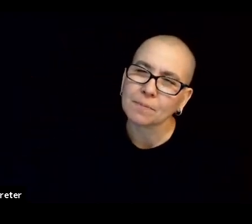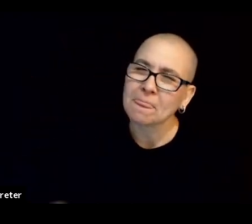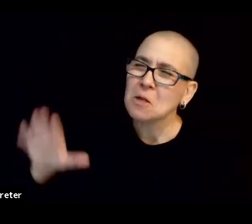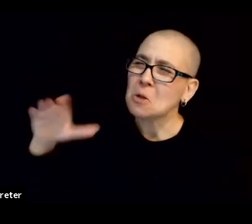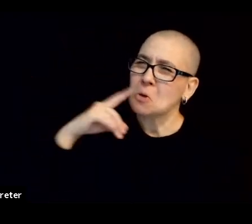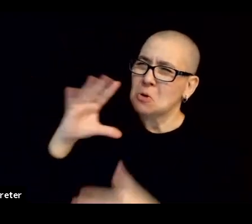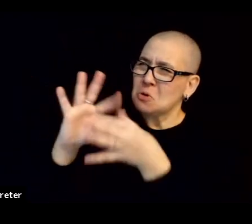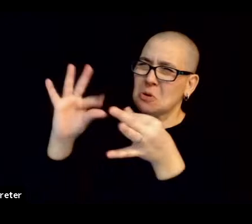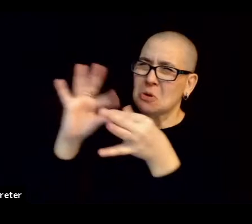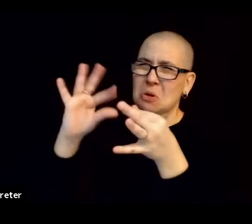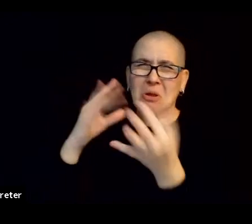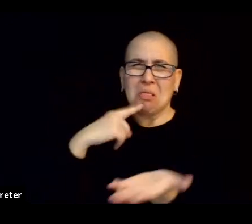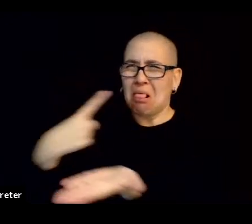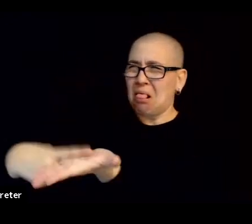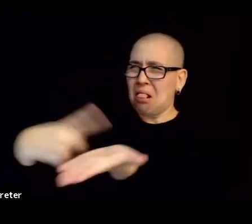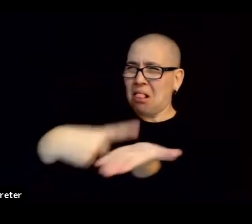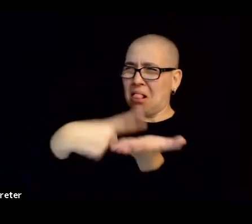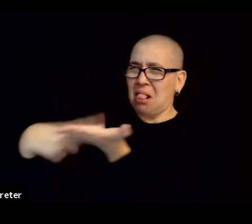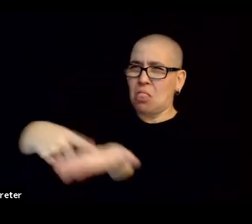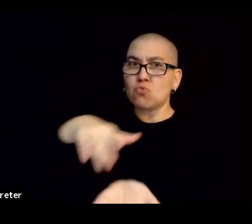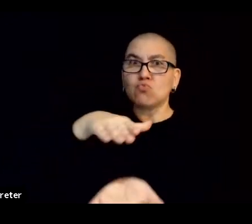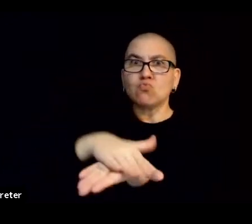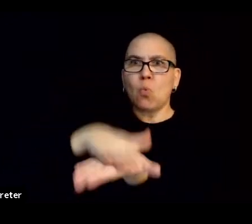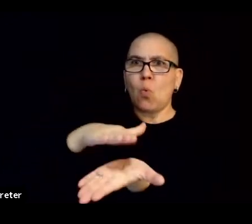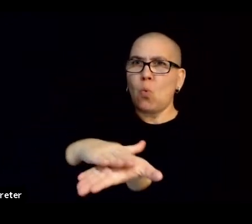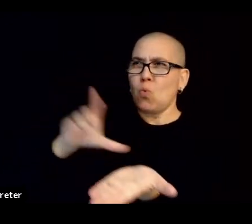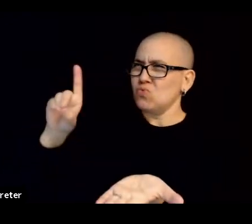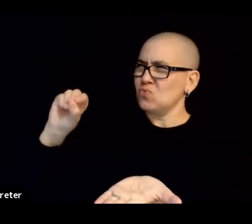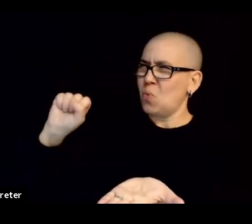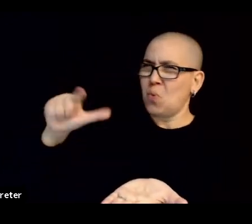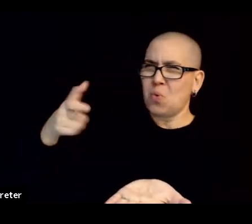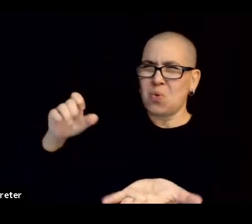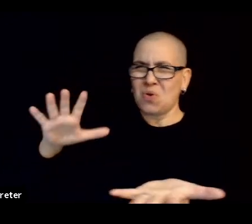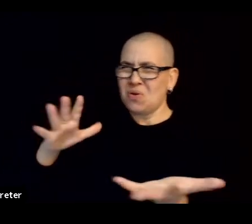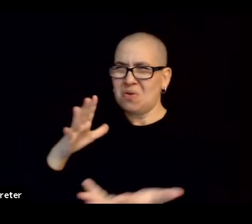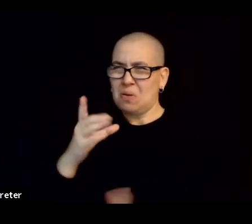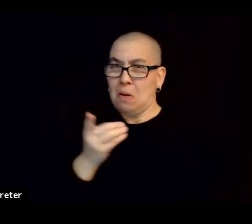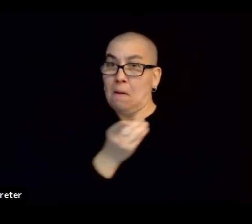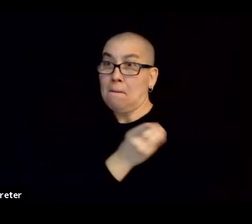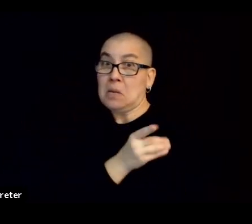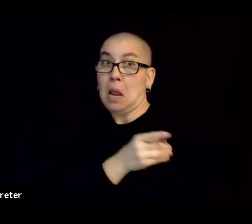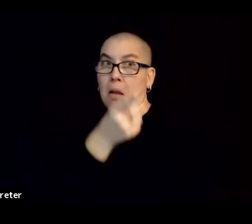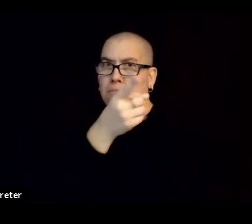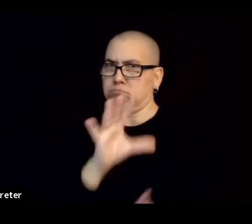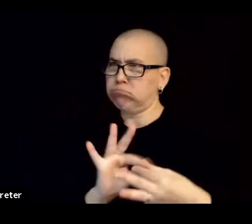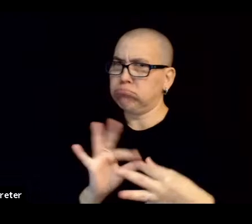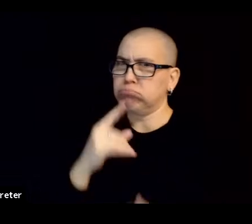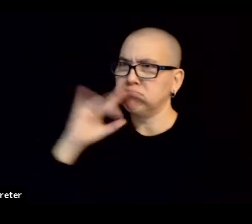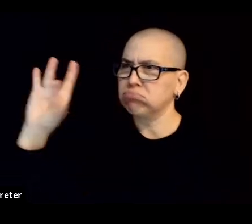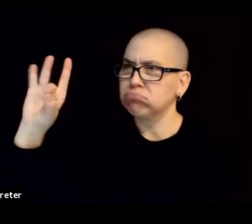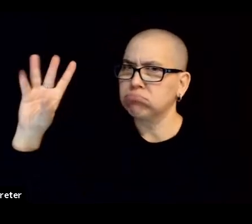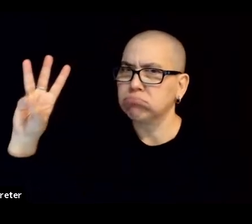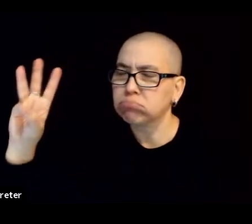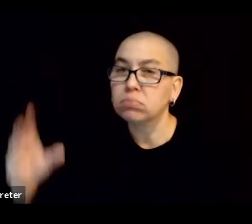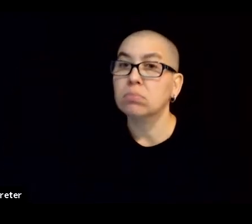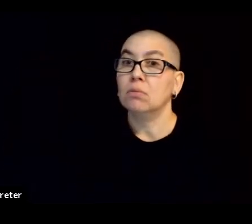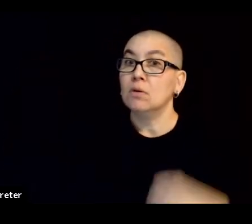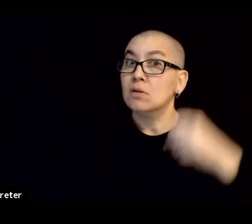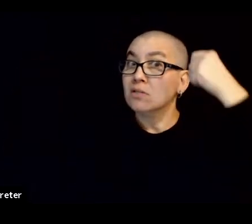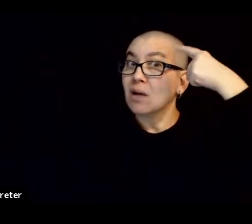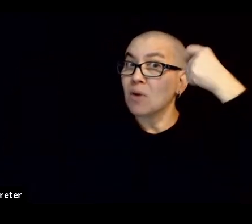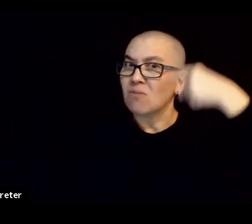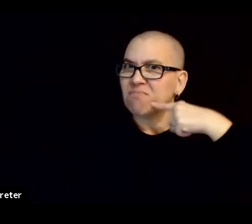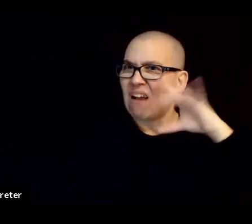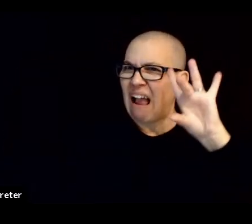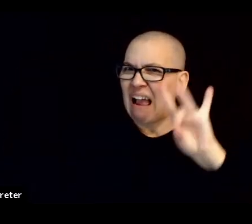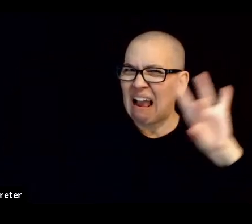with the pilot program. Minneapolis saying they're getting 86, St. Paul 88. Obviously, teachers in those districts, many